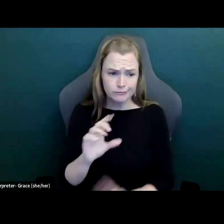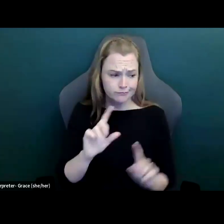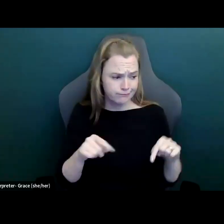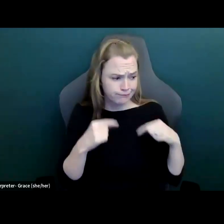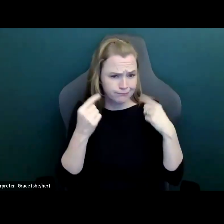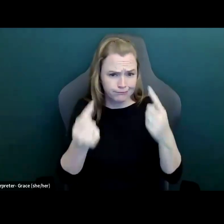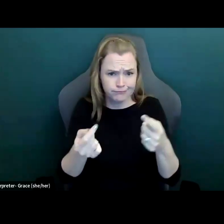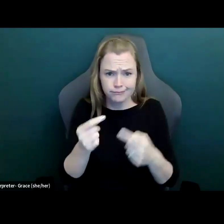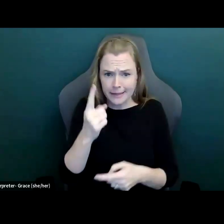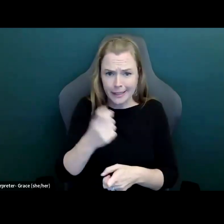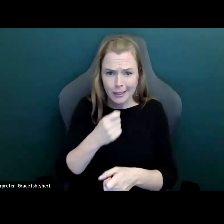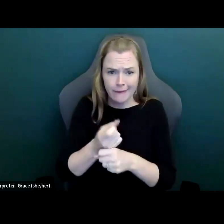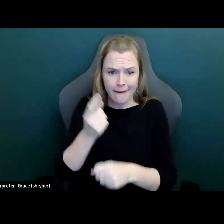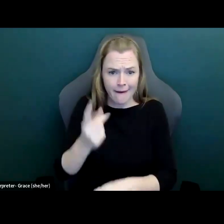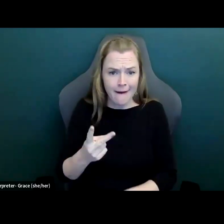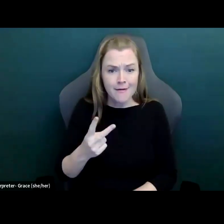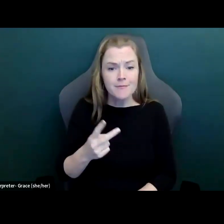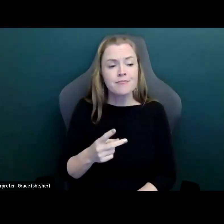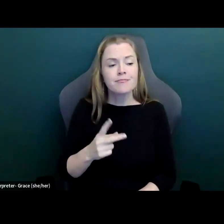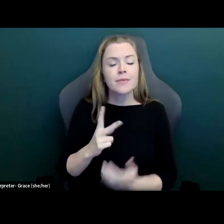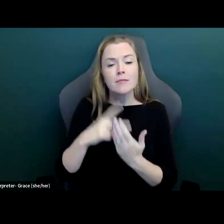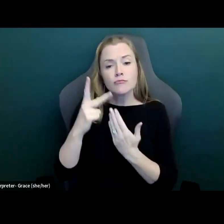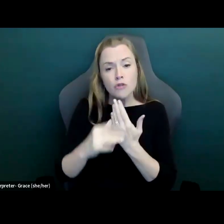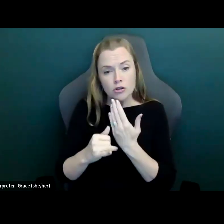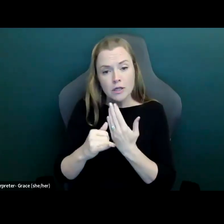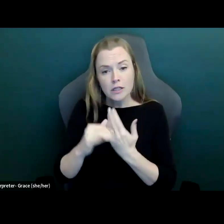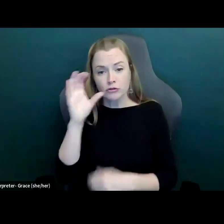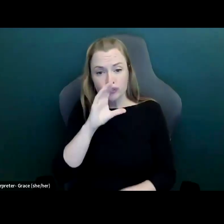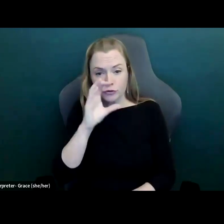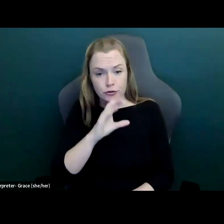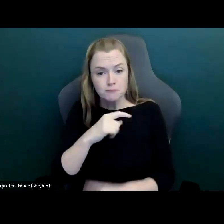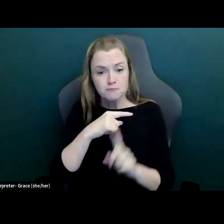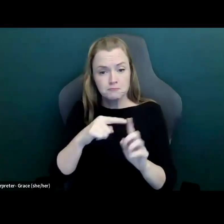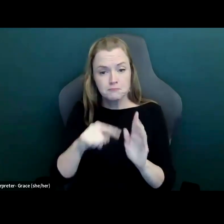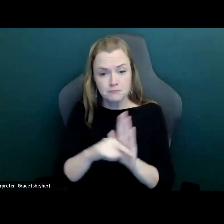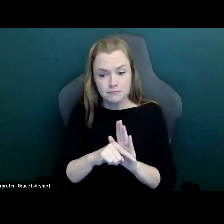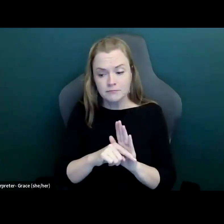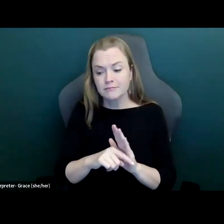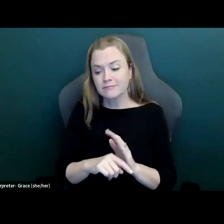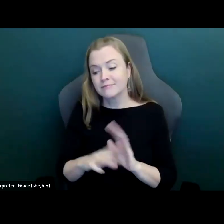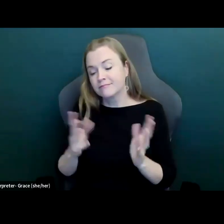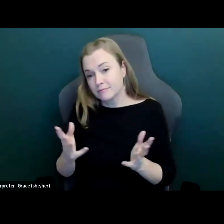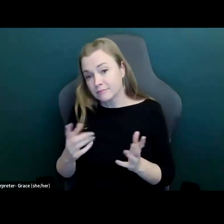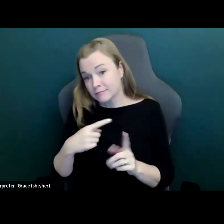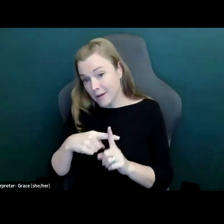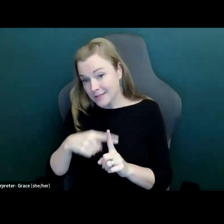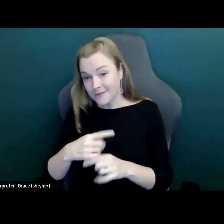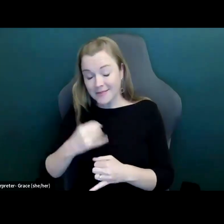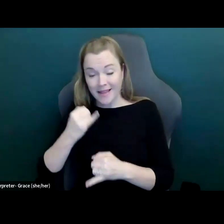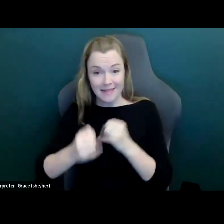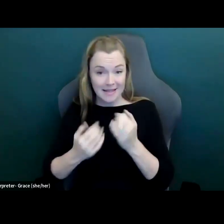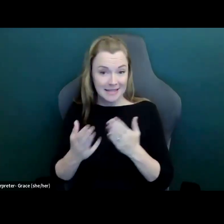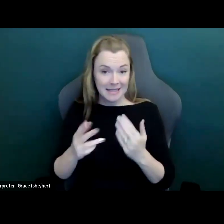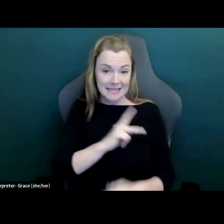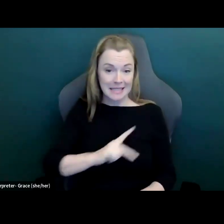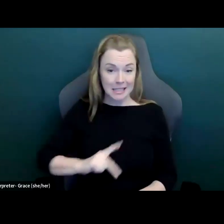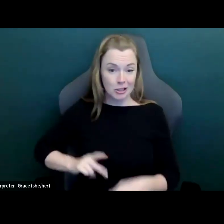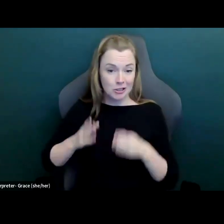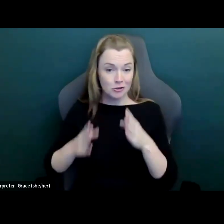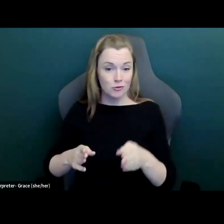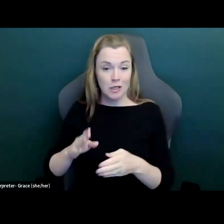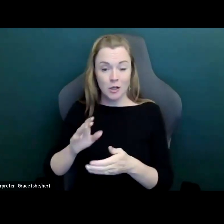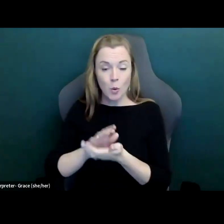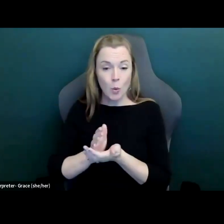And while Project Search had its pros and cons, the good news is that his last internship at the King Street Oyster Bar, which is a restaurant, resulted